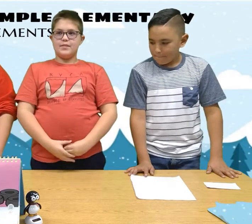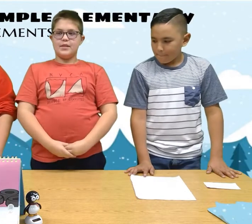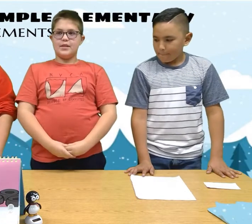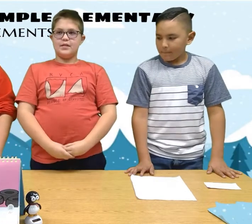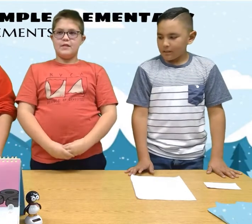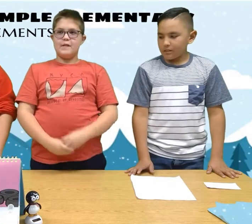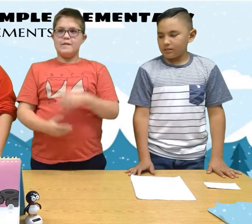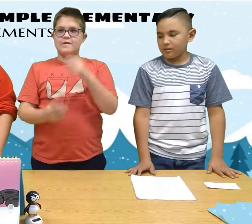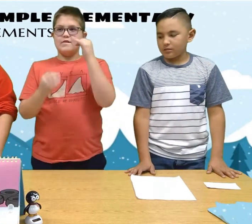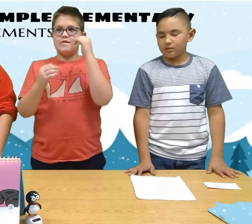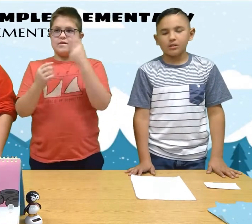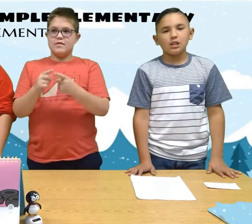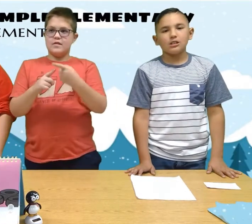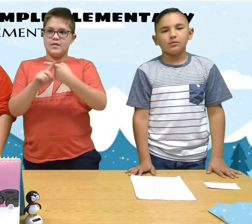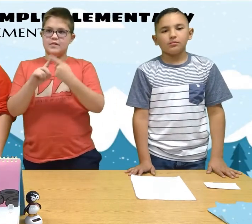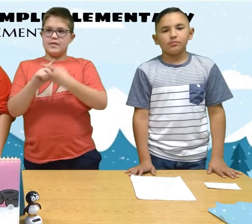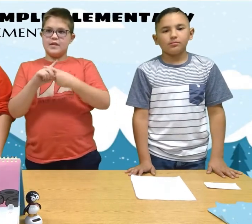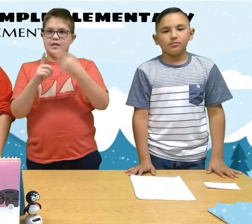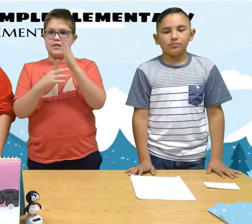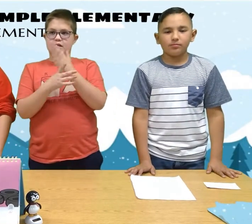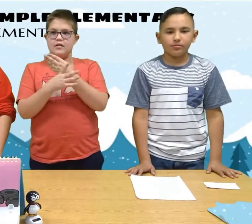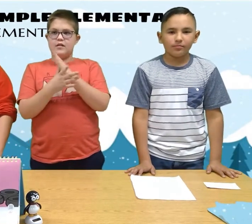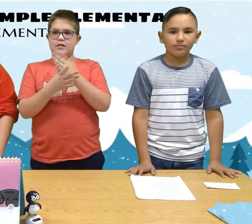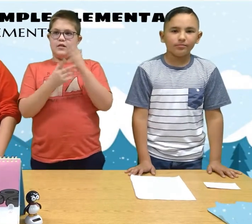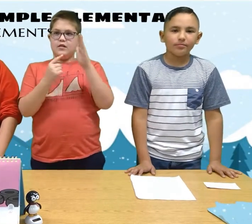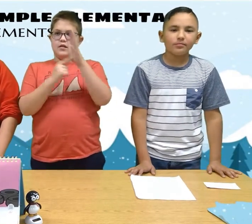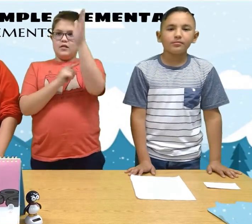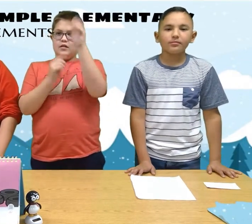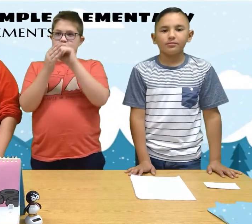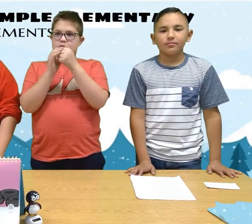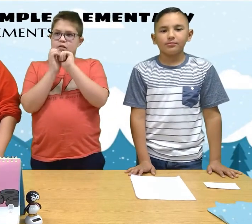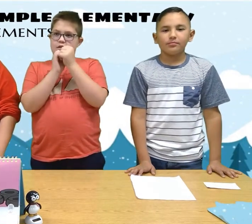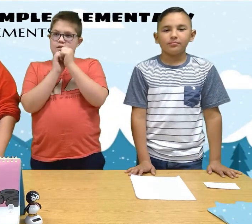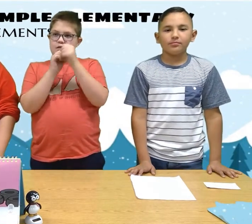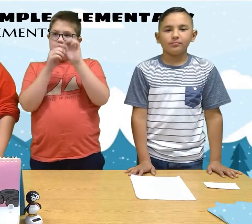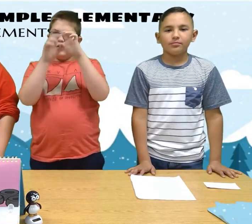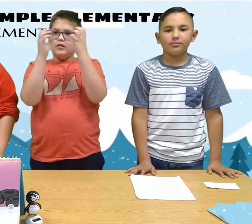This month, we are sharing how to soar in the classroom.